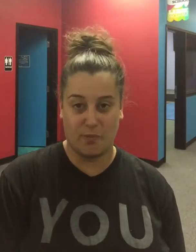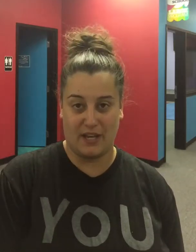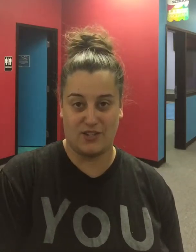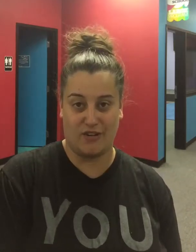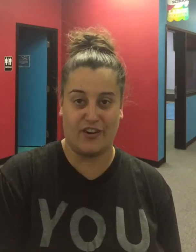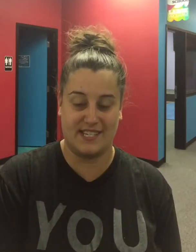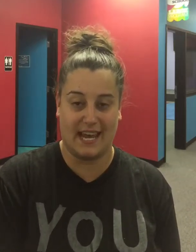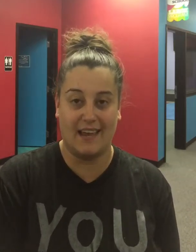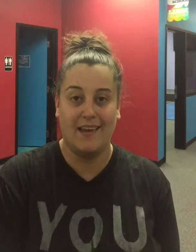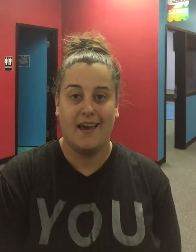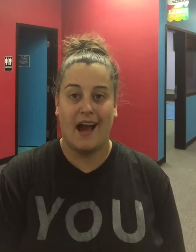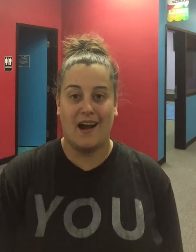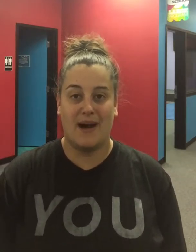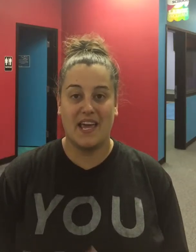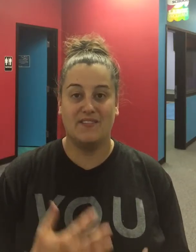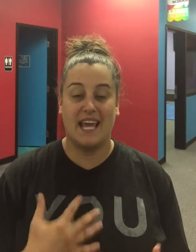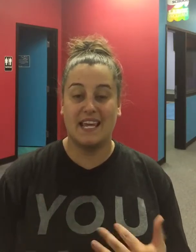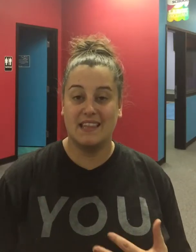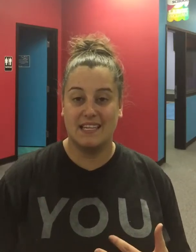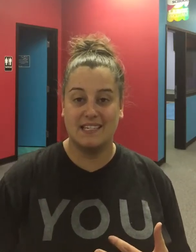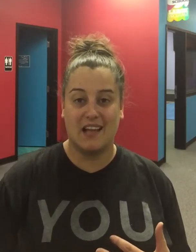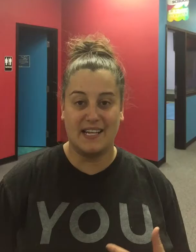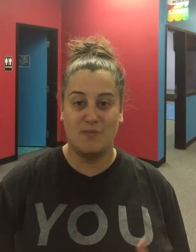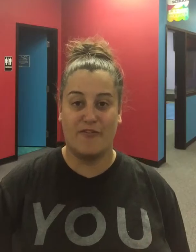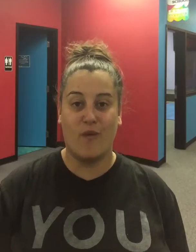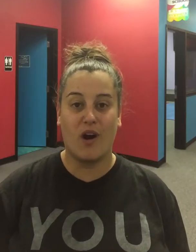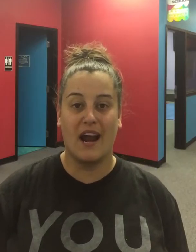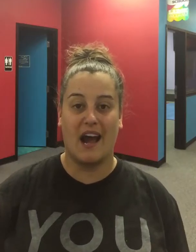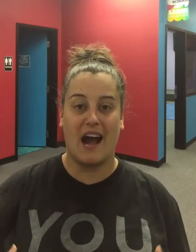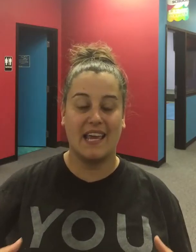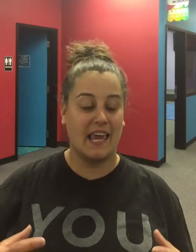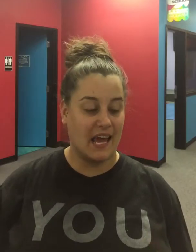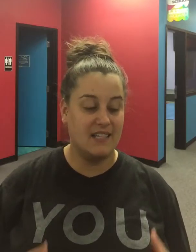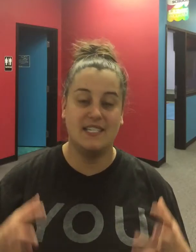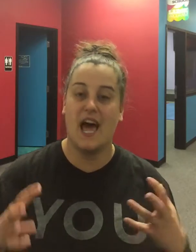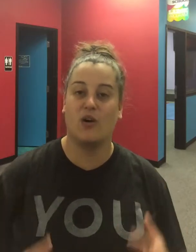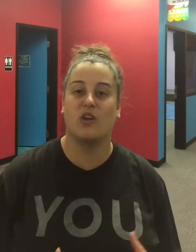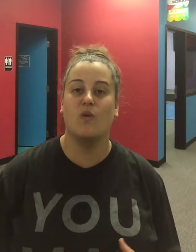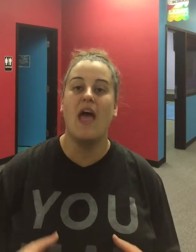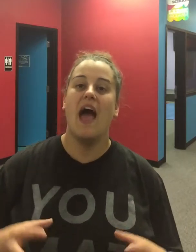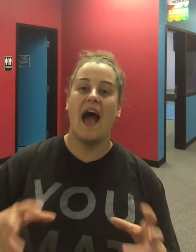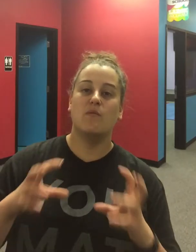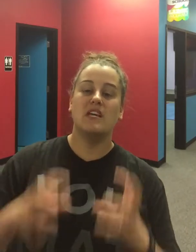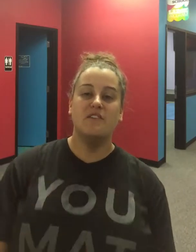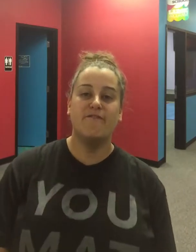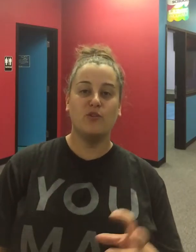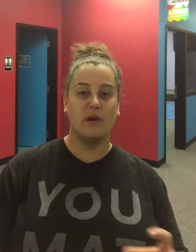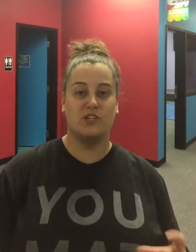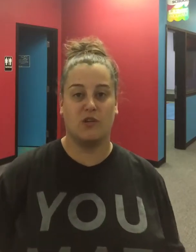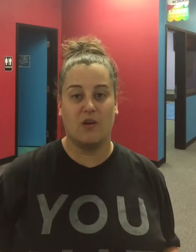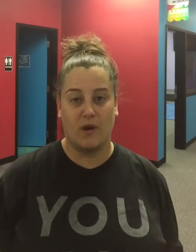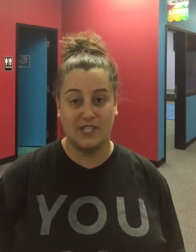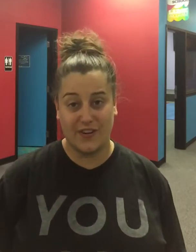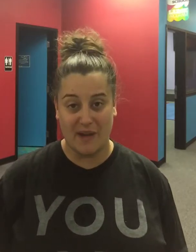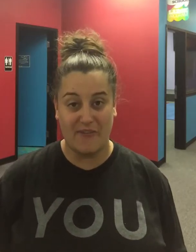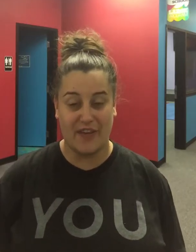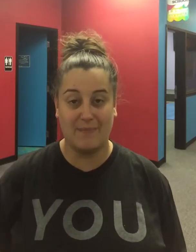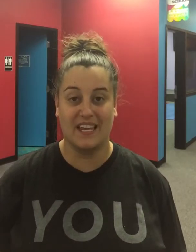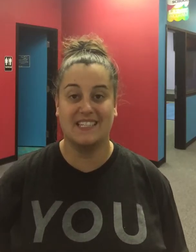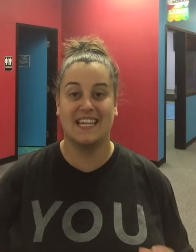Peace University. I have taken this class before, and I can't tell you how influential it was for my family to